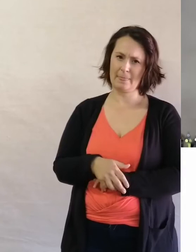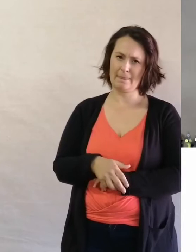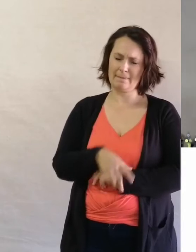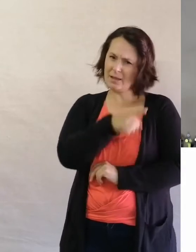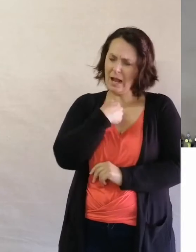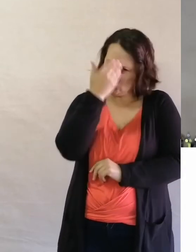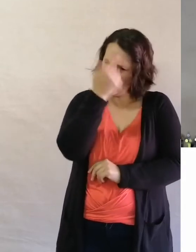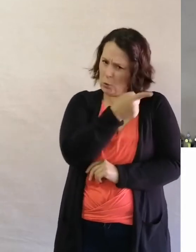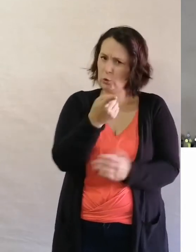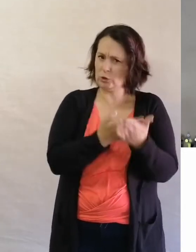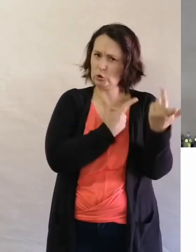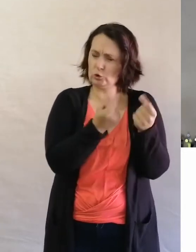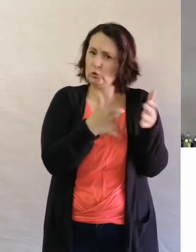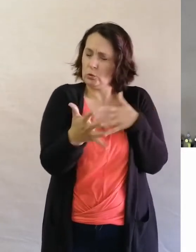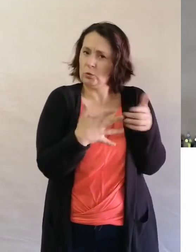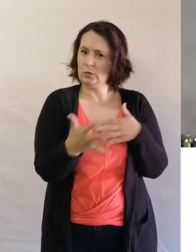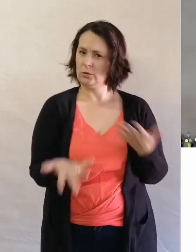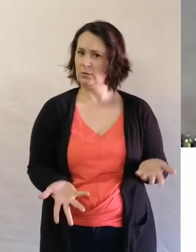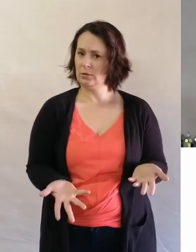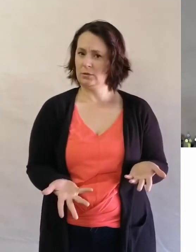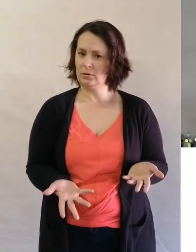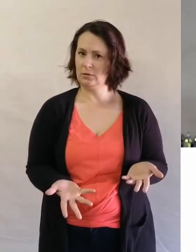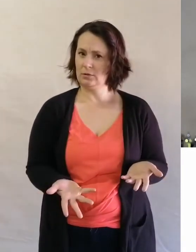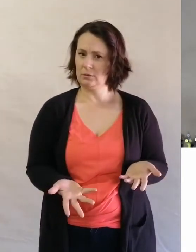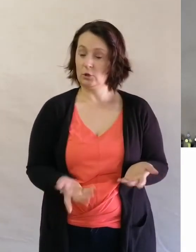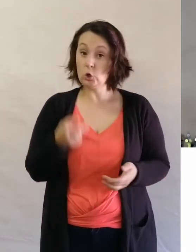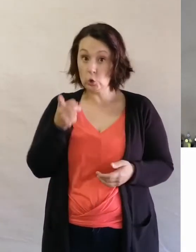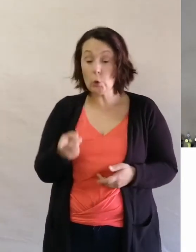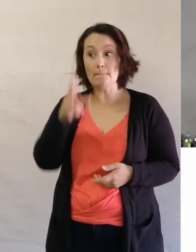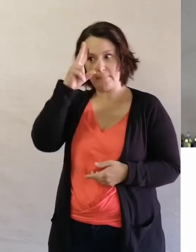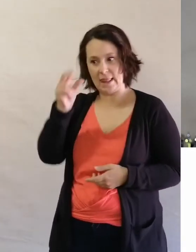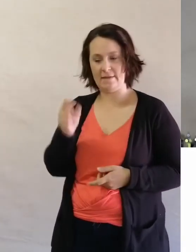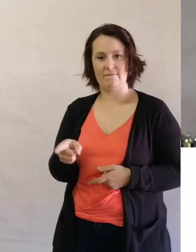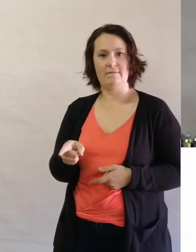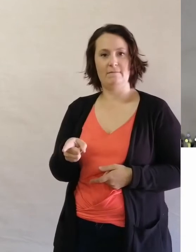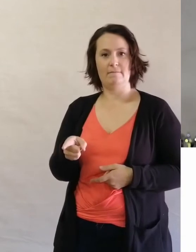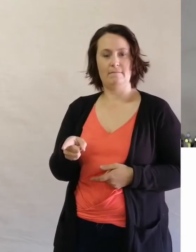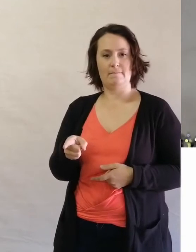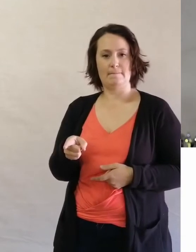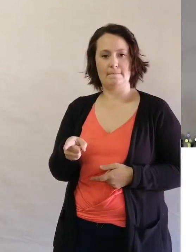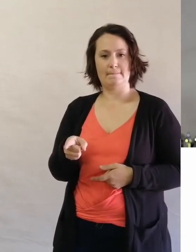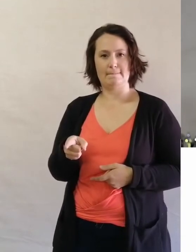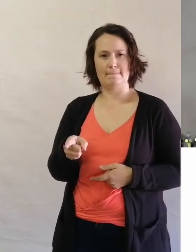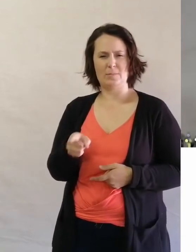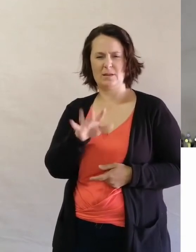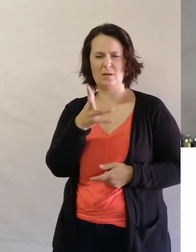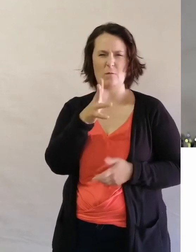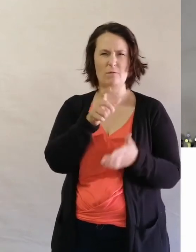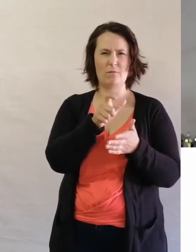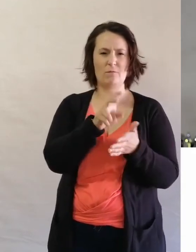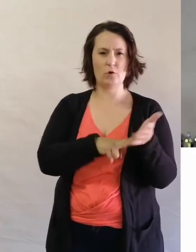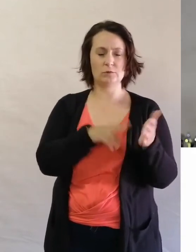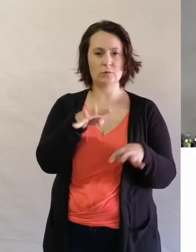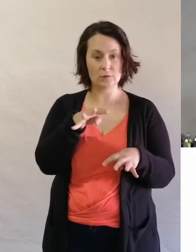do anything. And so Jesus says to him, you just need to believe. And so this is what he says. I think it's around about verse 14. He says,